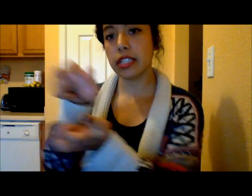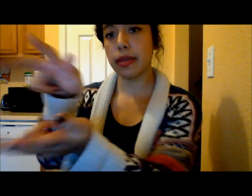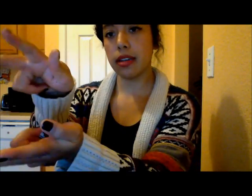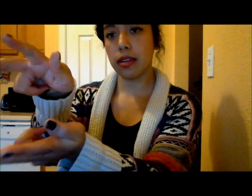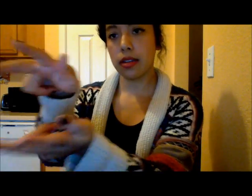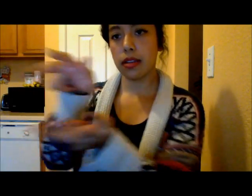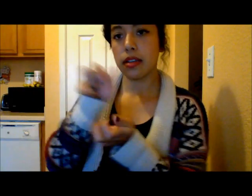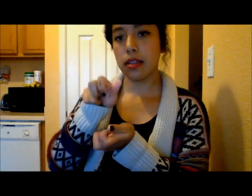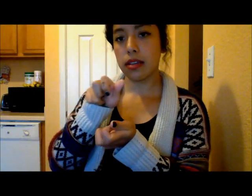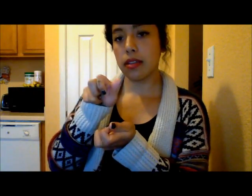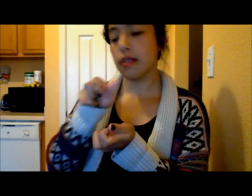investment.